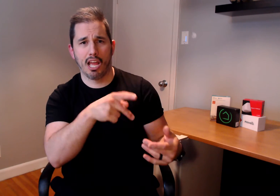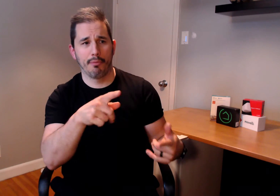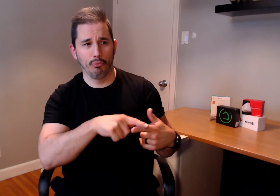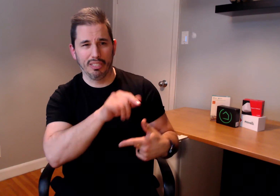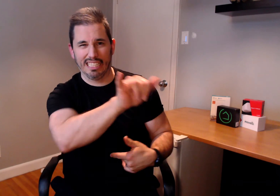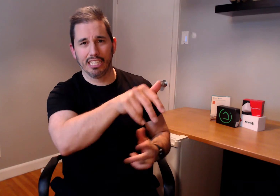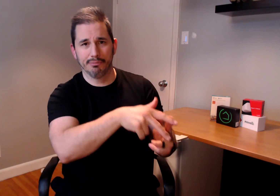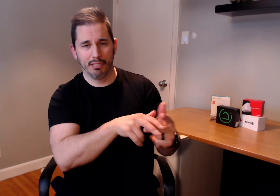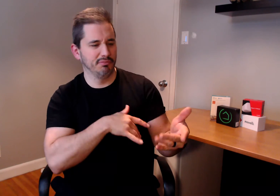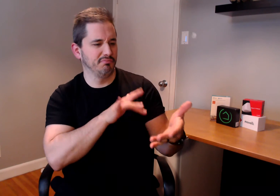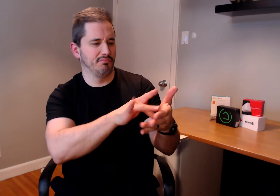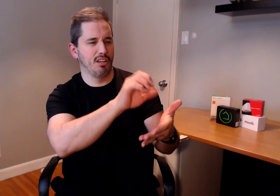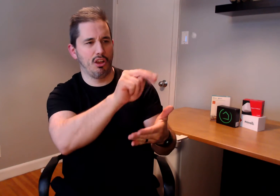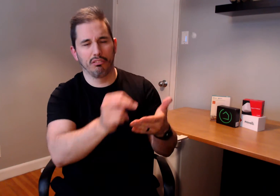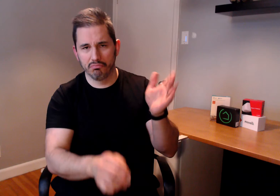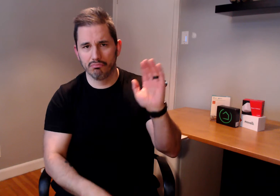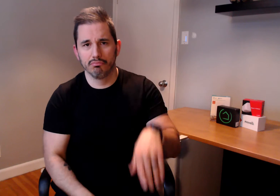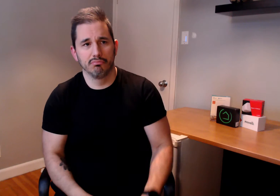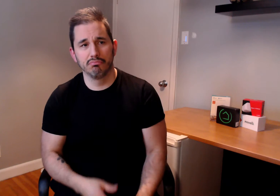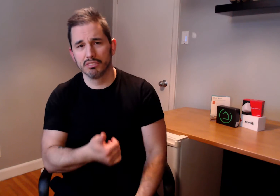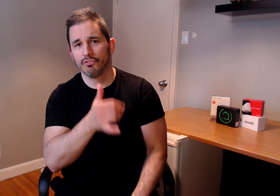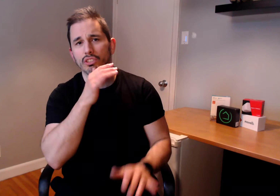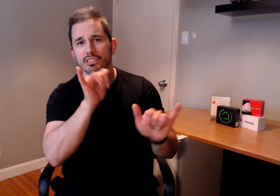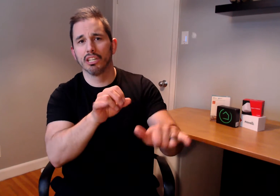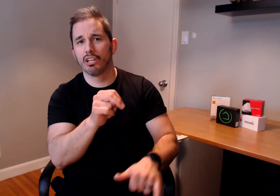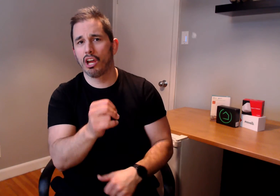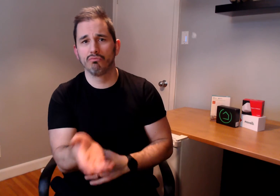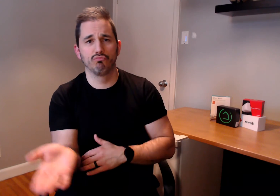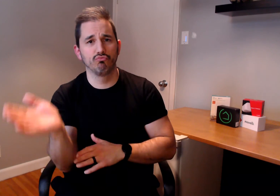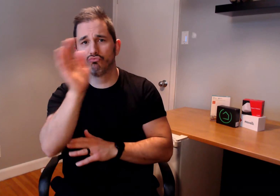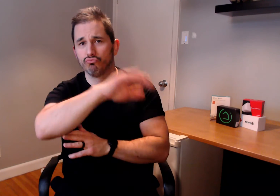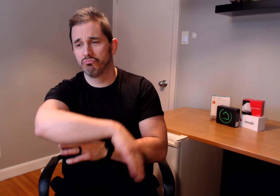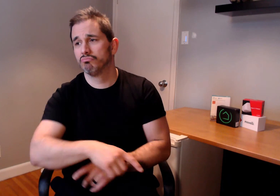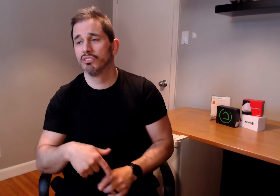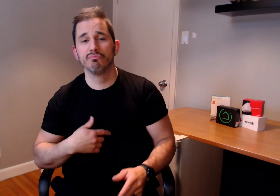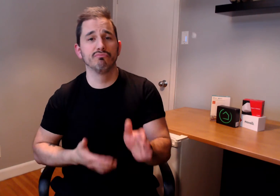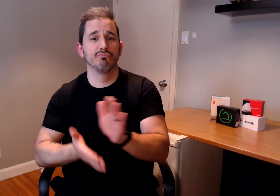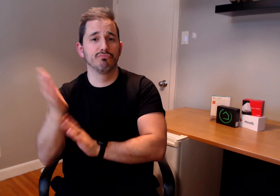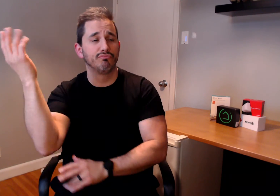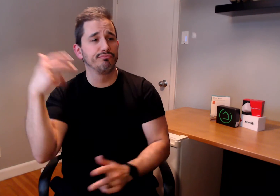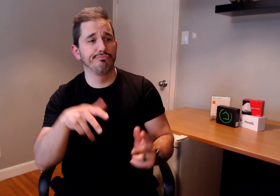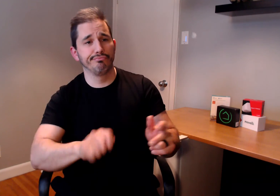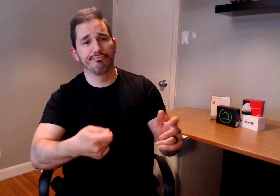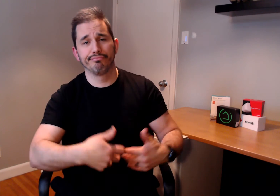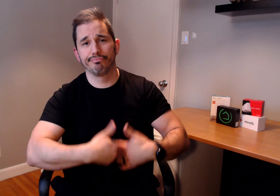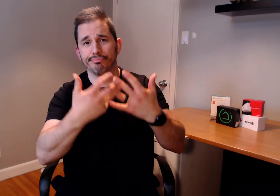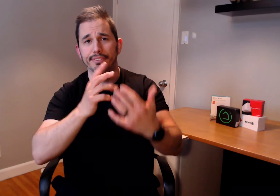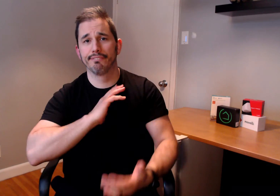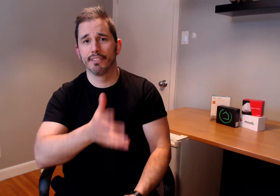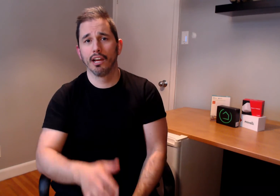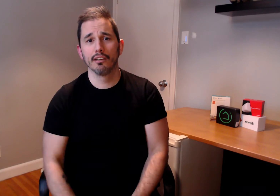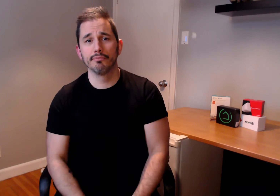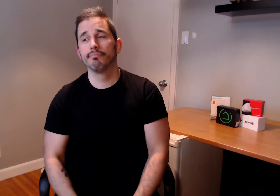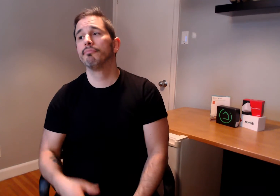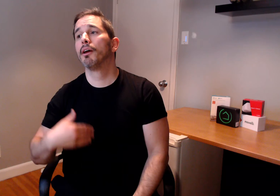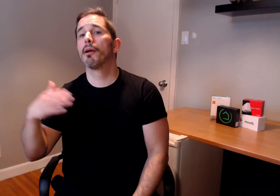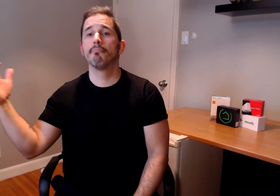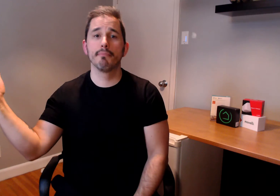the app on your phone to connect to the smart plug and turn that plug on. And then it would have power all day, and you'd be able to start your car when you go out in the